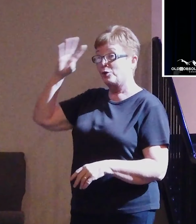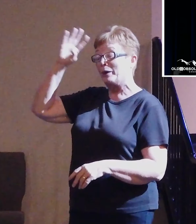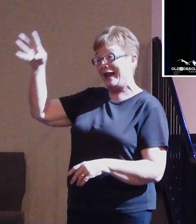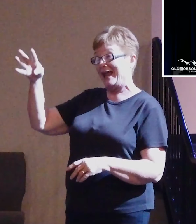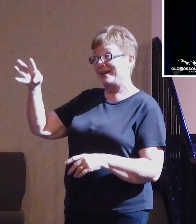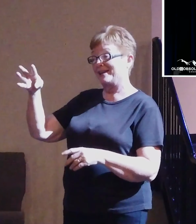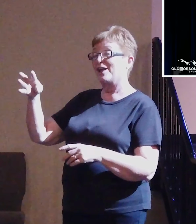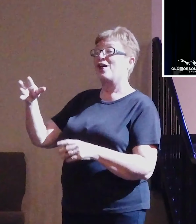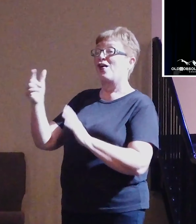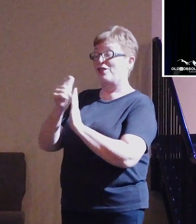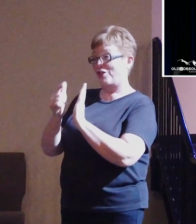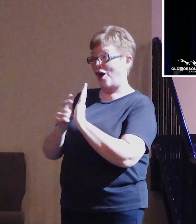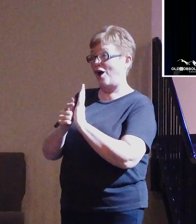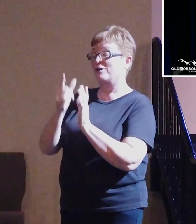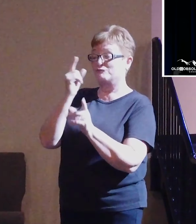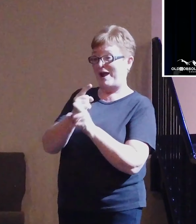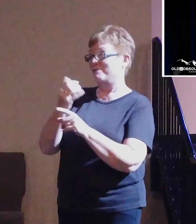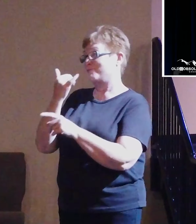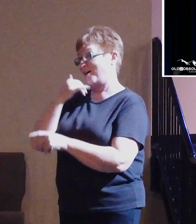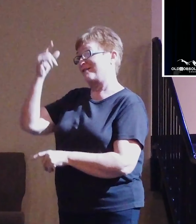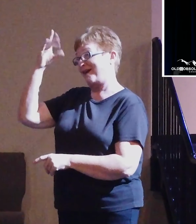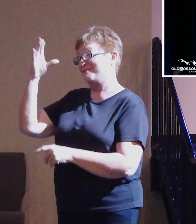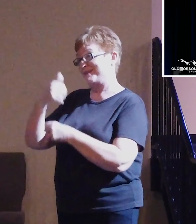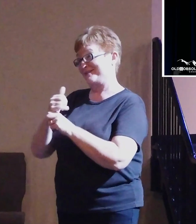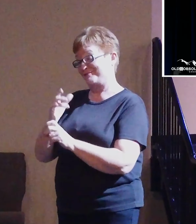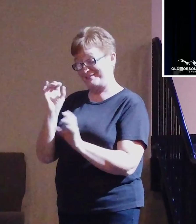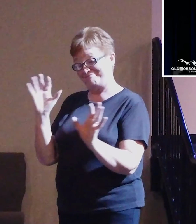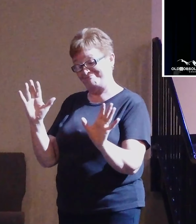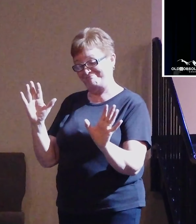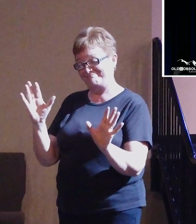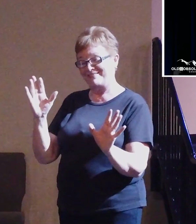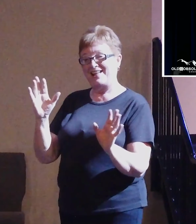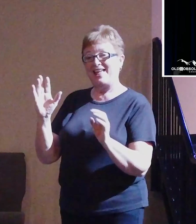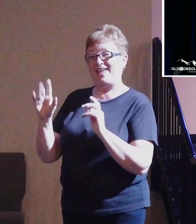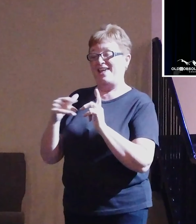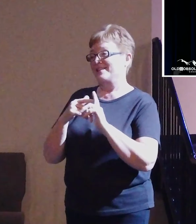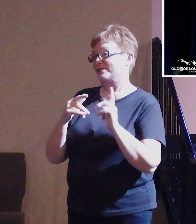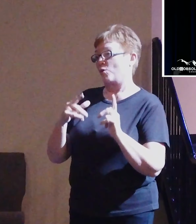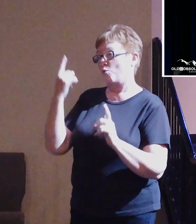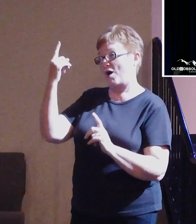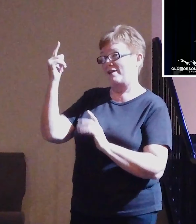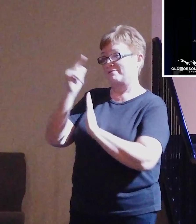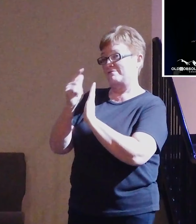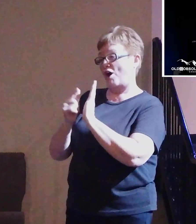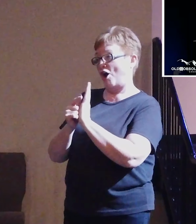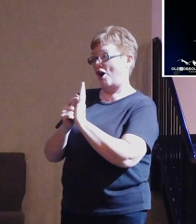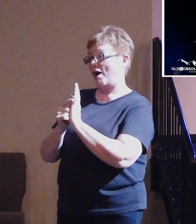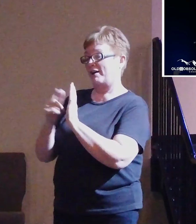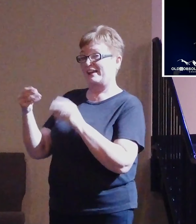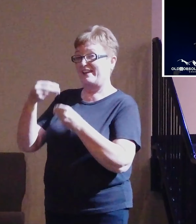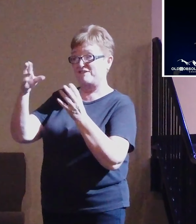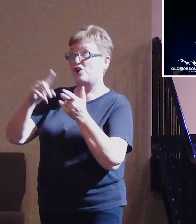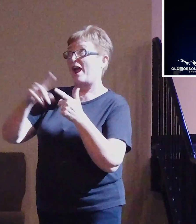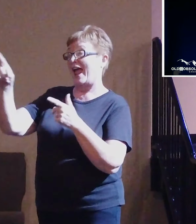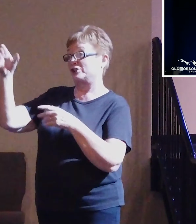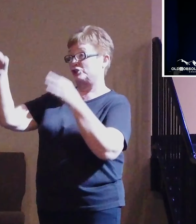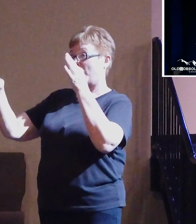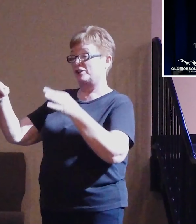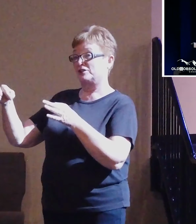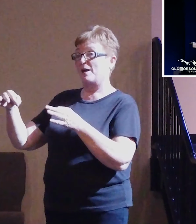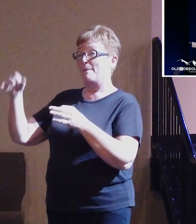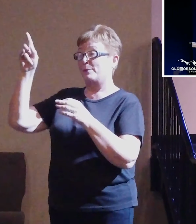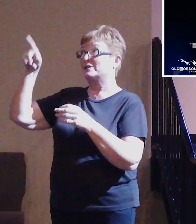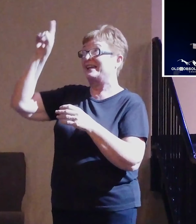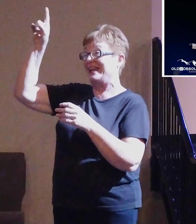in societal structures. That's a little sidebar. There is only one lawgiver and judge, the one who is able to save and